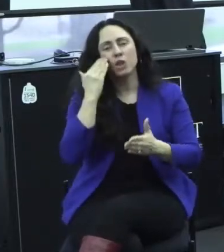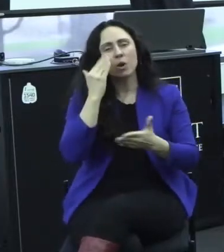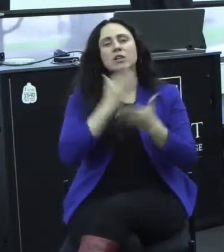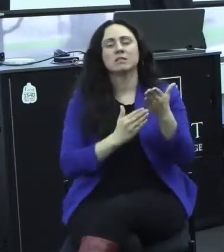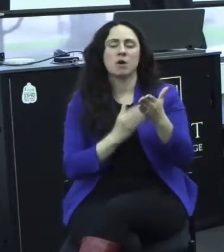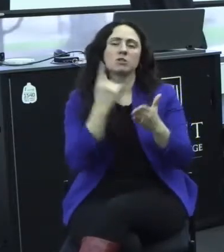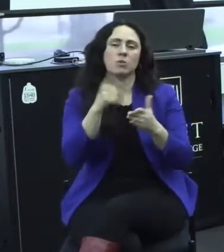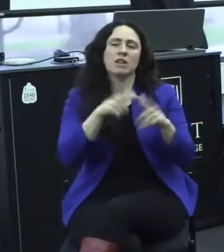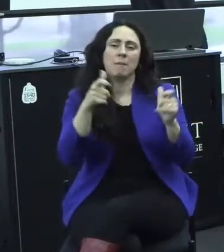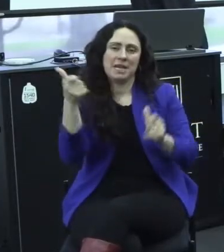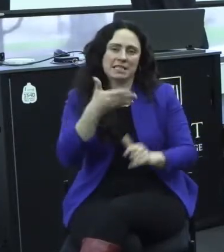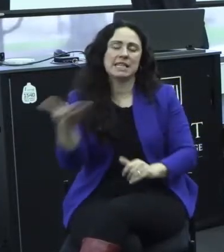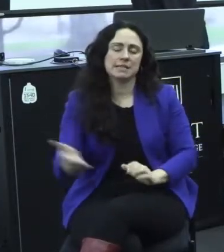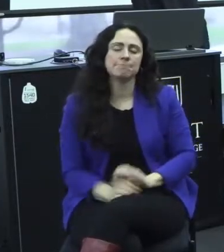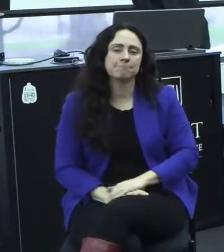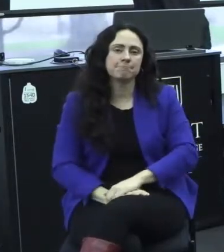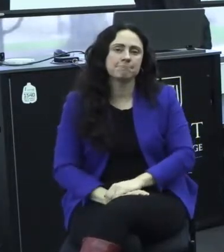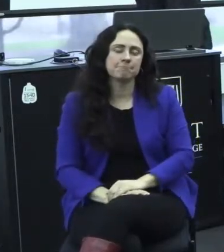parts.